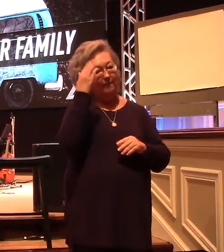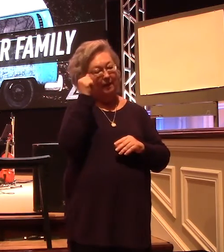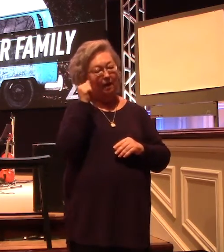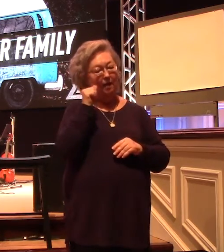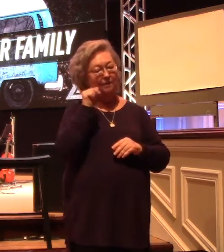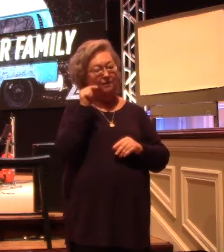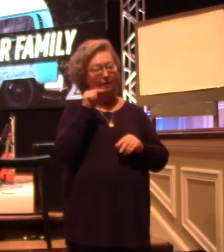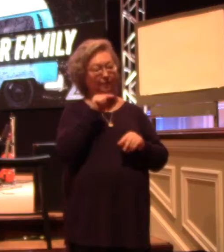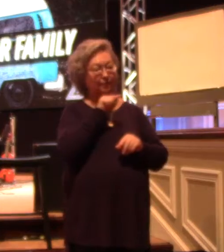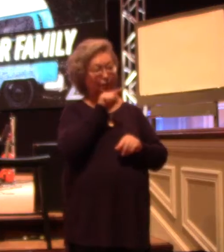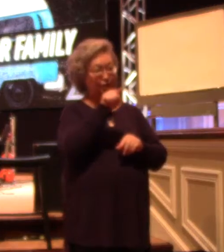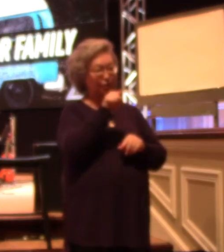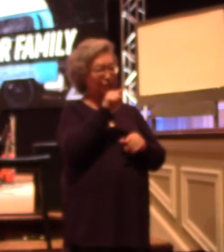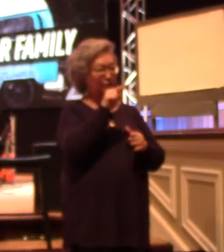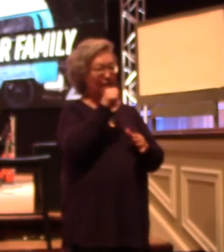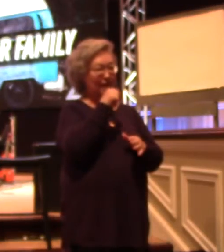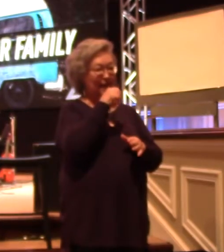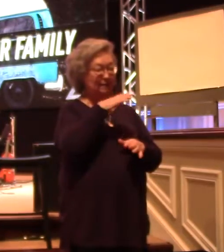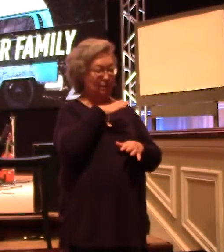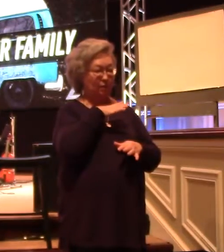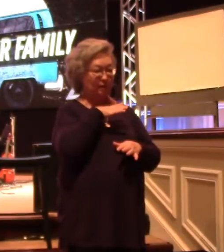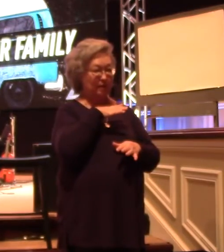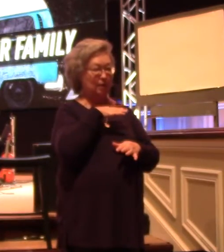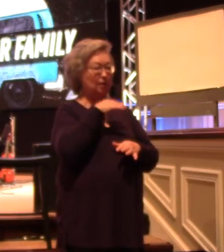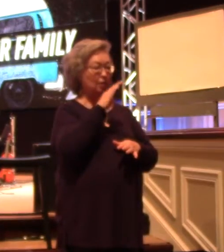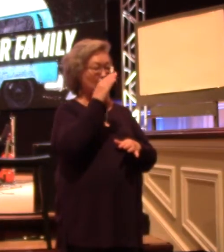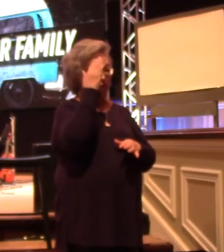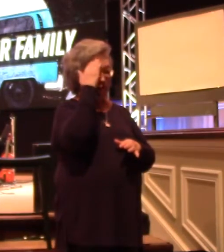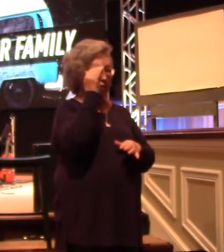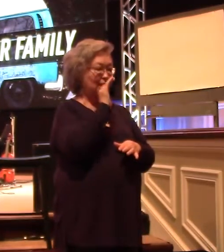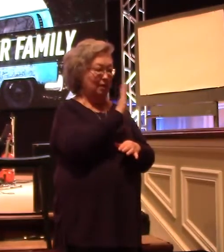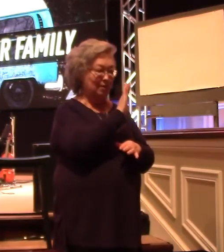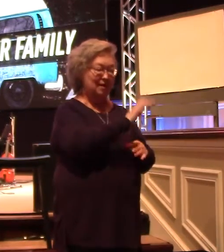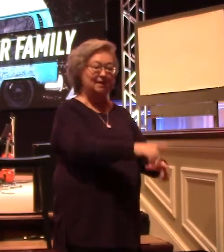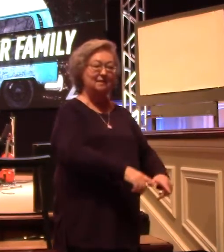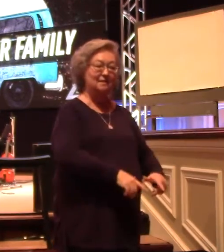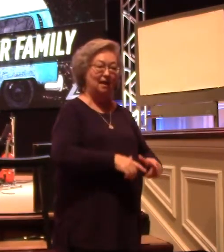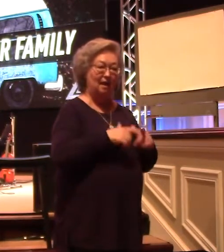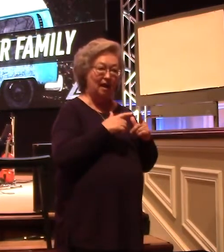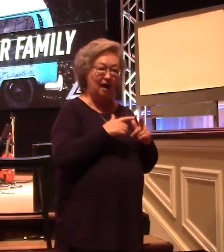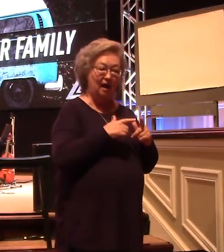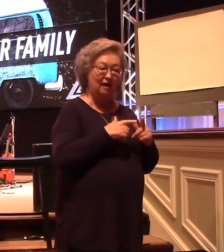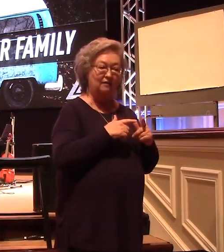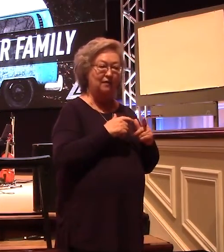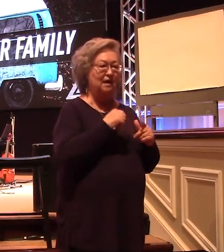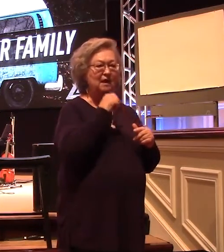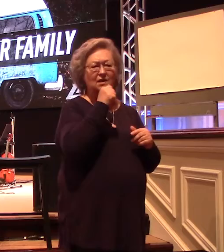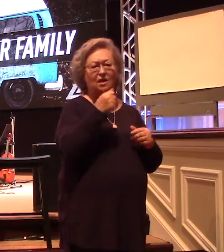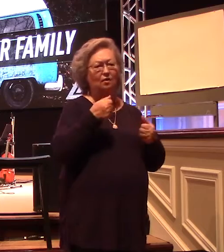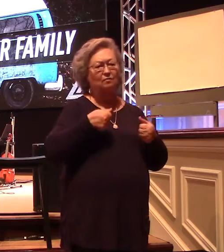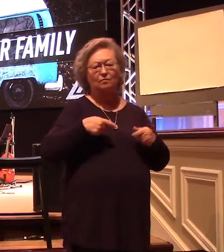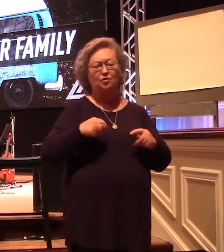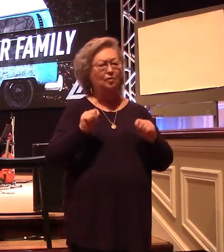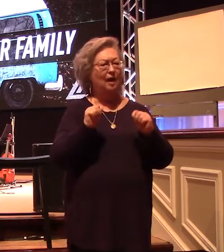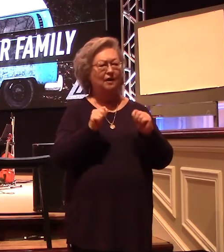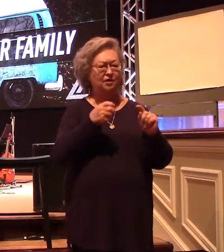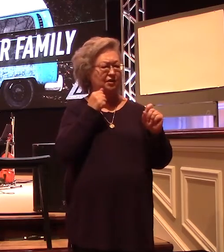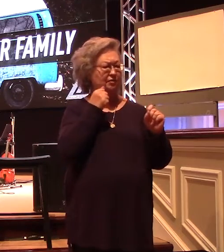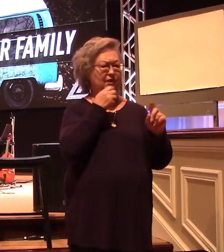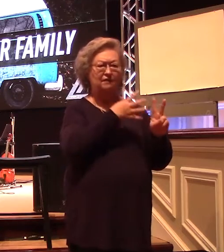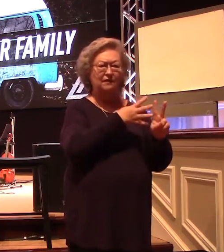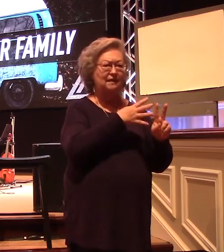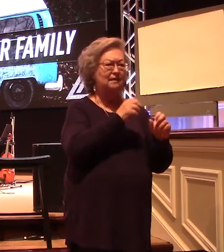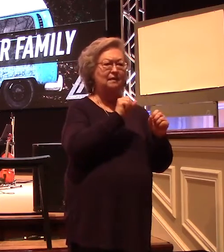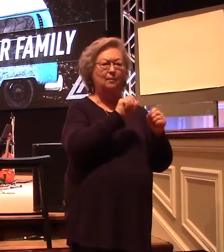adding up. The best thing you can do for your husband is not try to convince him and not try to convert